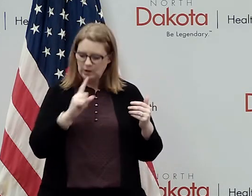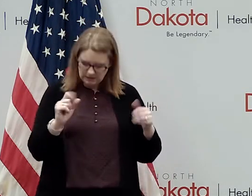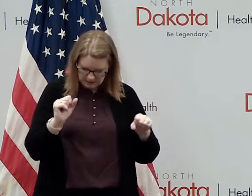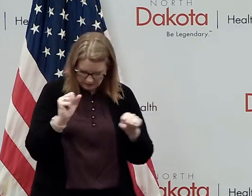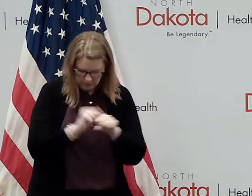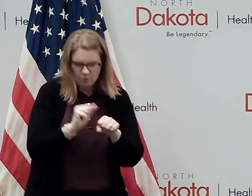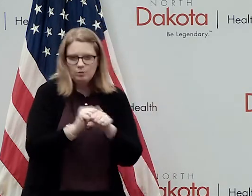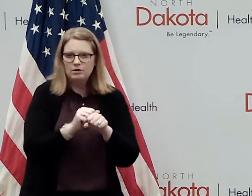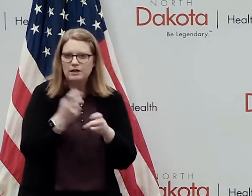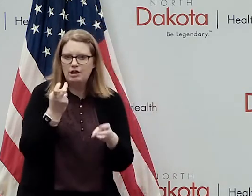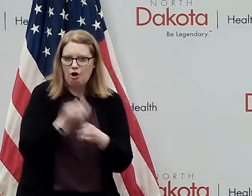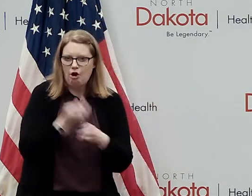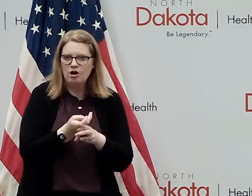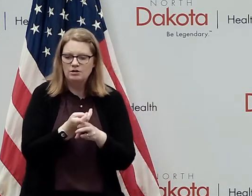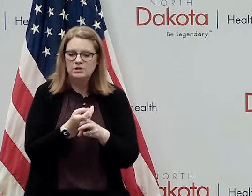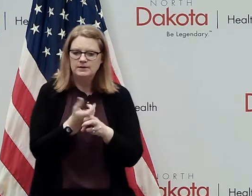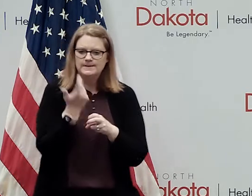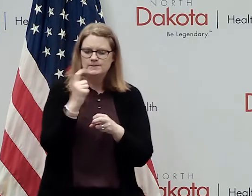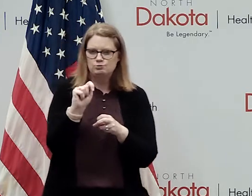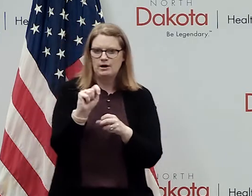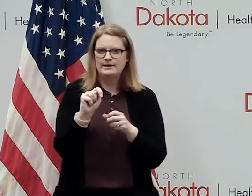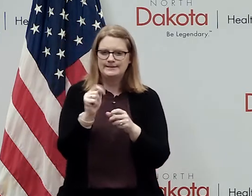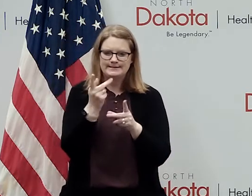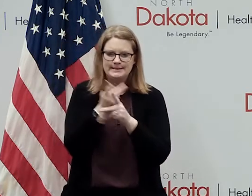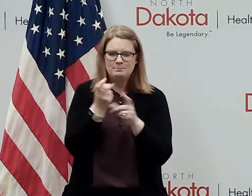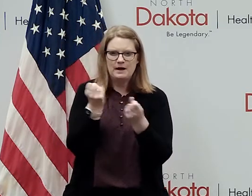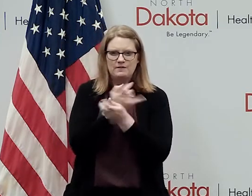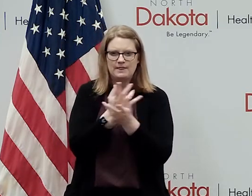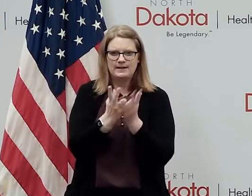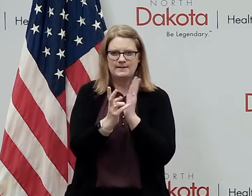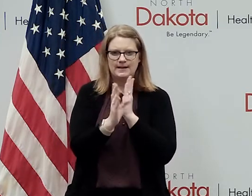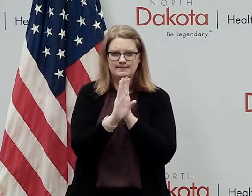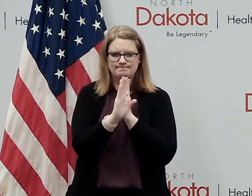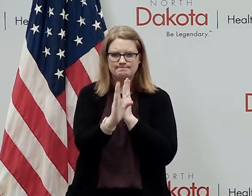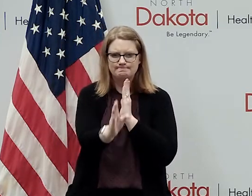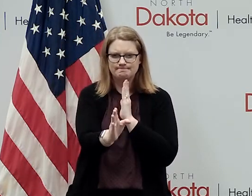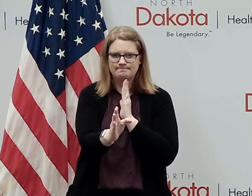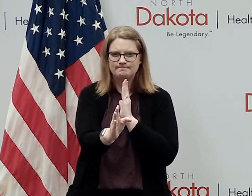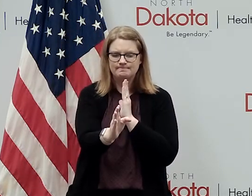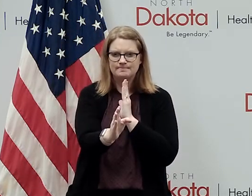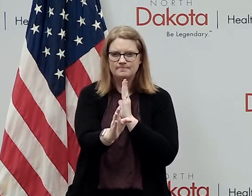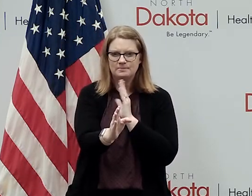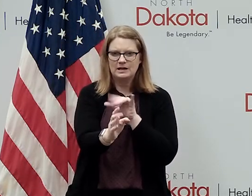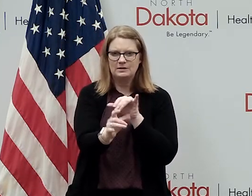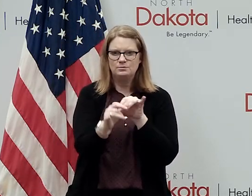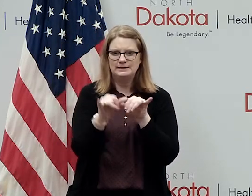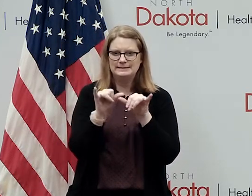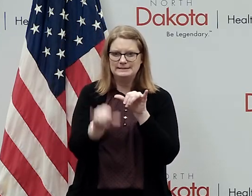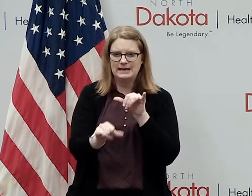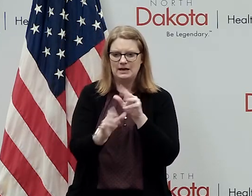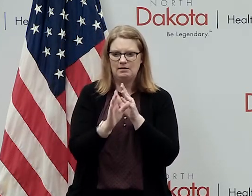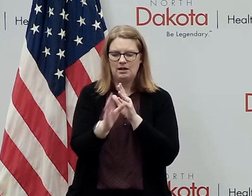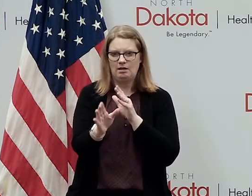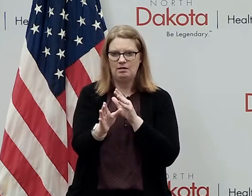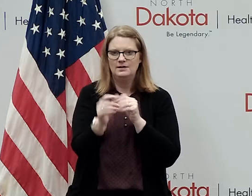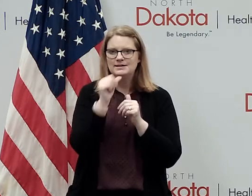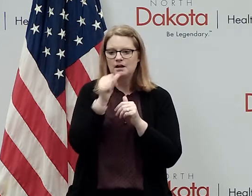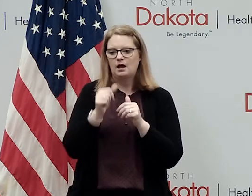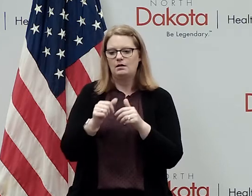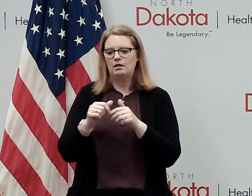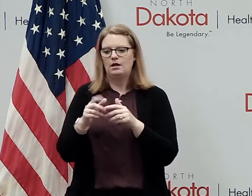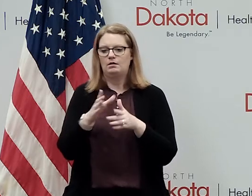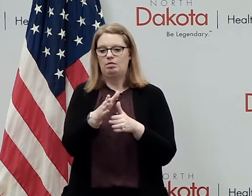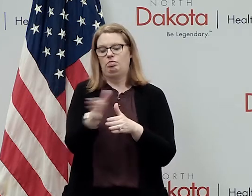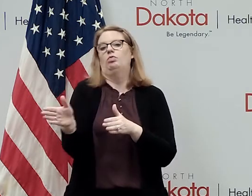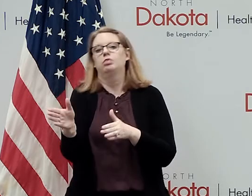stay between the ditches. We've done that through teamwork and through collaboration, and we've stayed between the ditches not by stopping, but by,